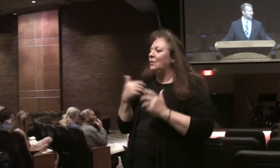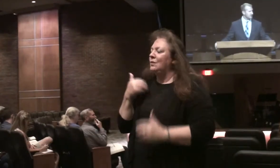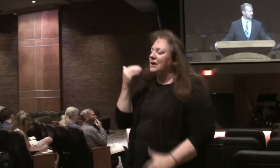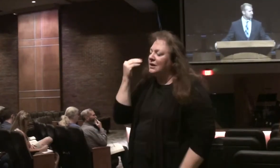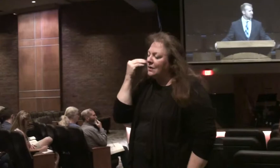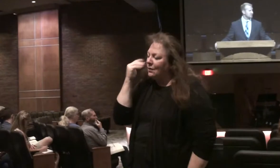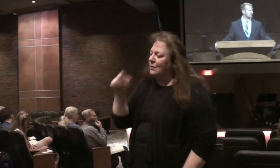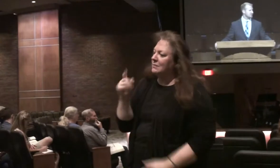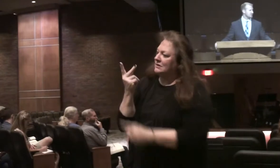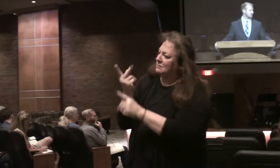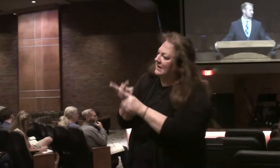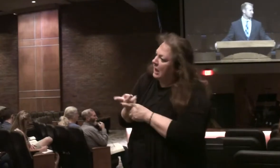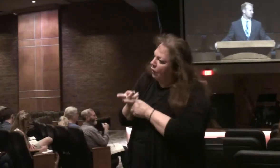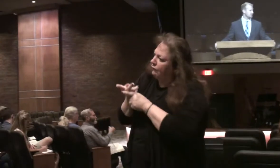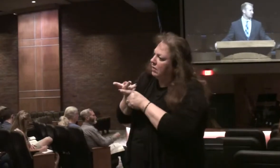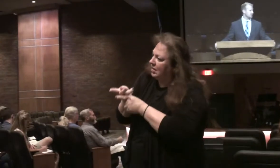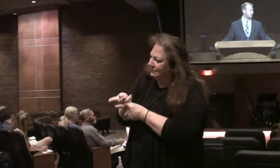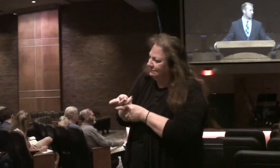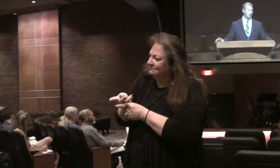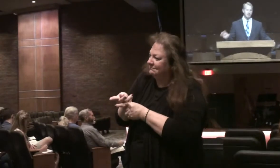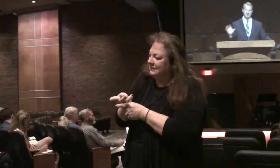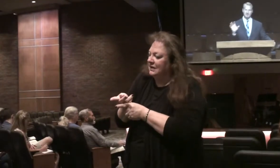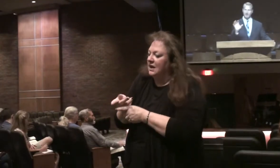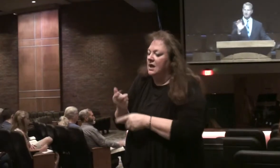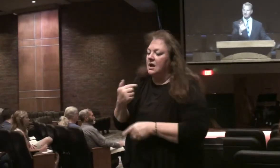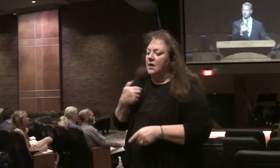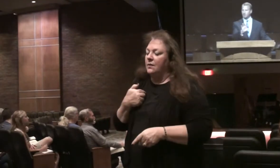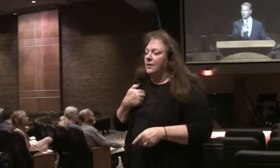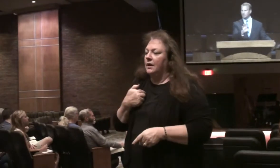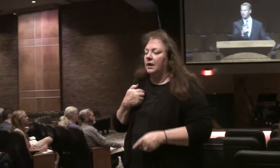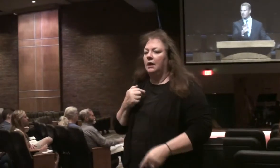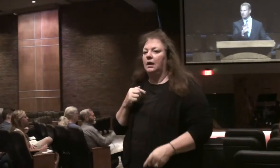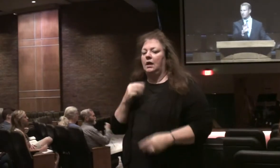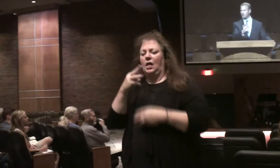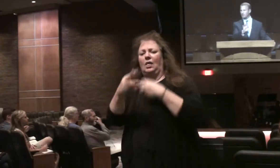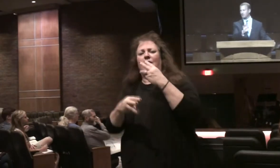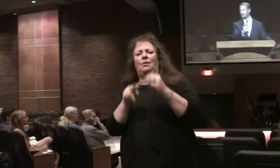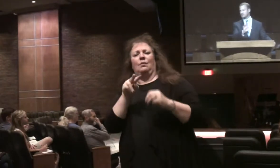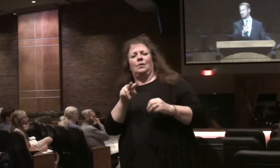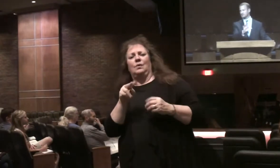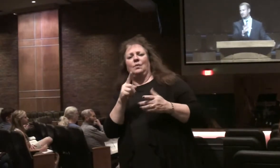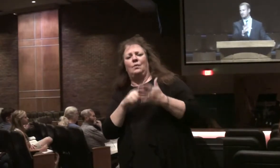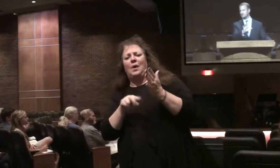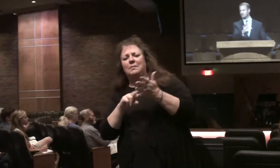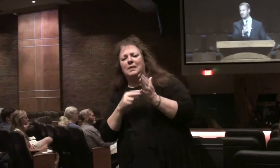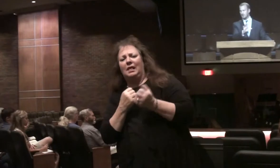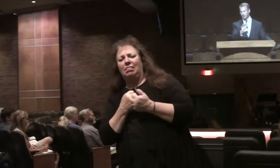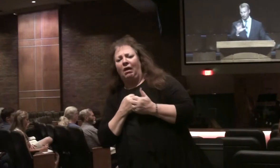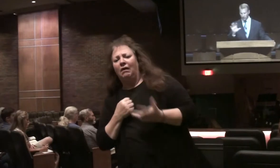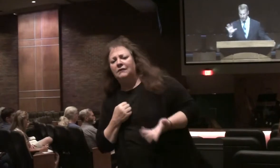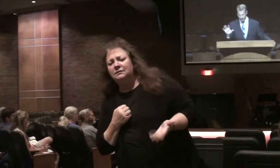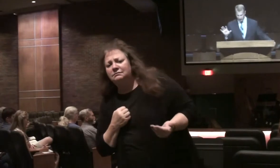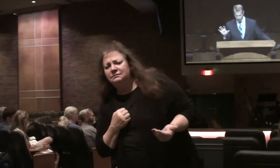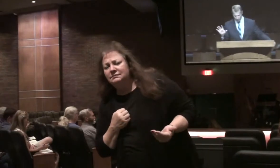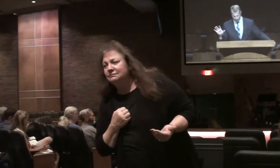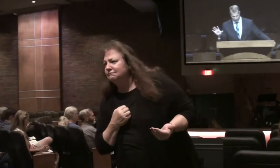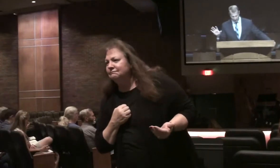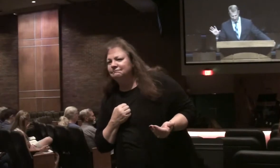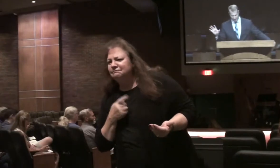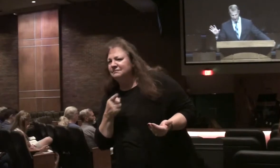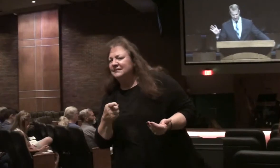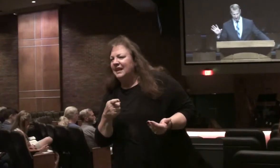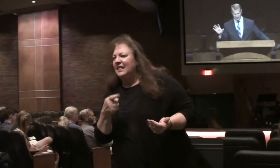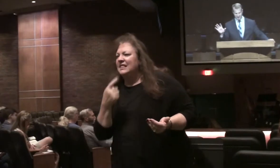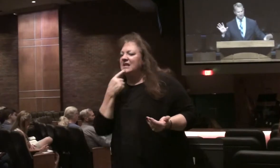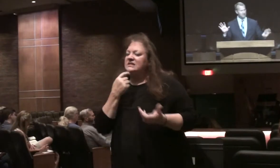must be careful as believers. We must not look to the world for what love is. On the one hand, the world